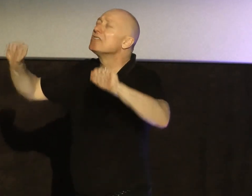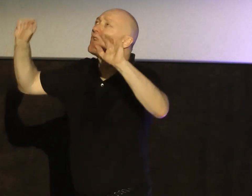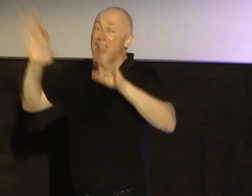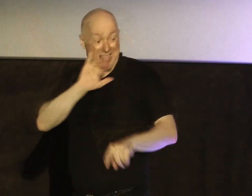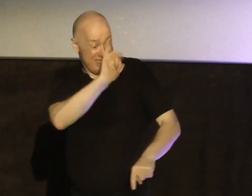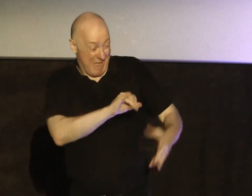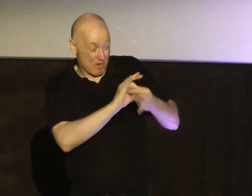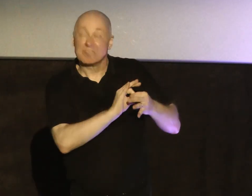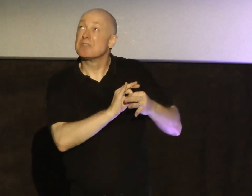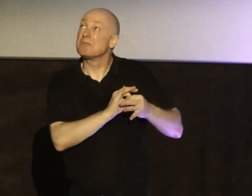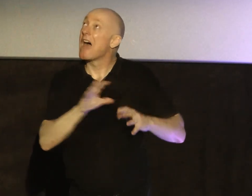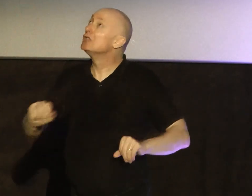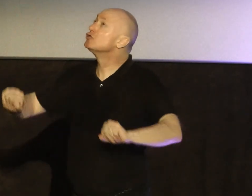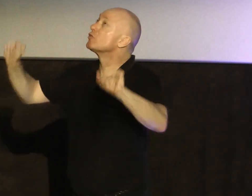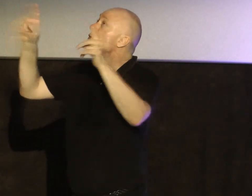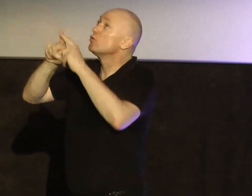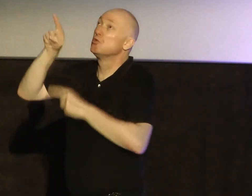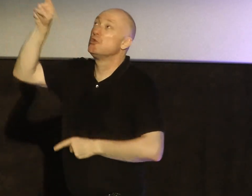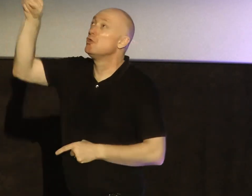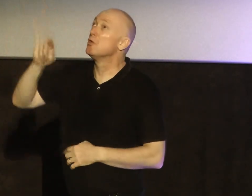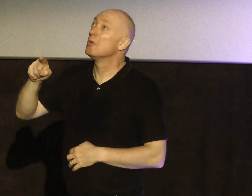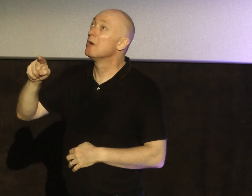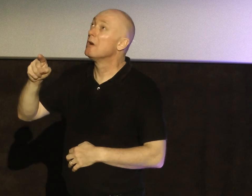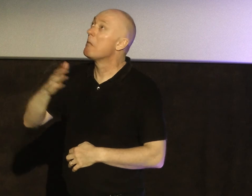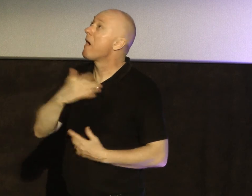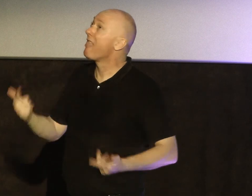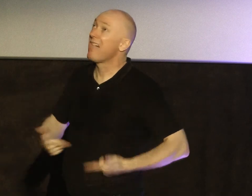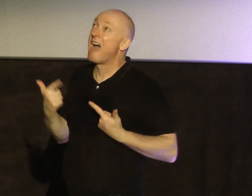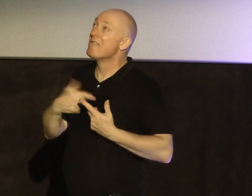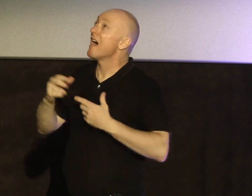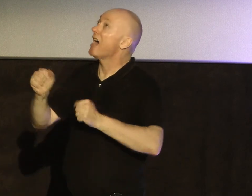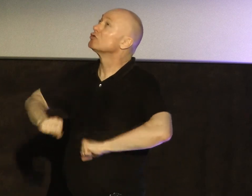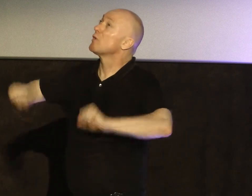to you, and I surrender my life to you. Change me.